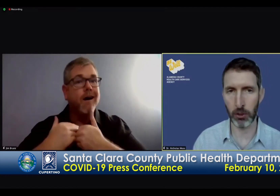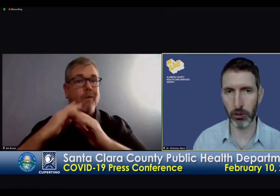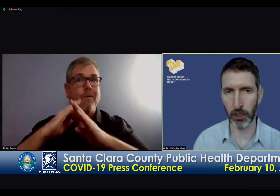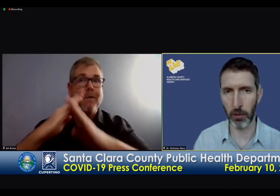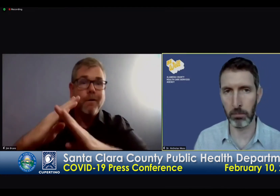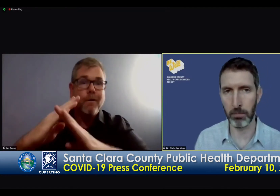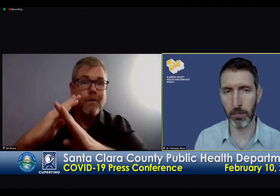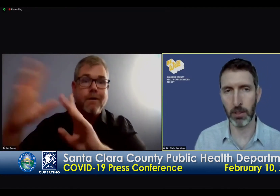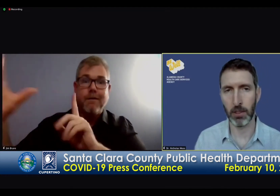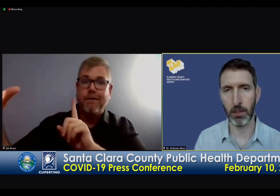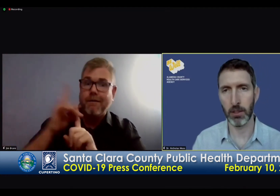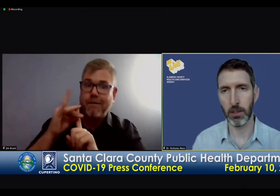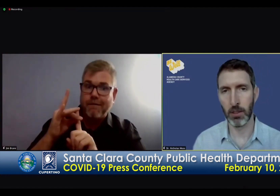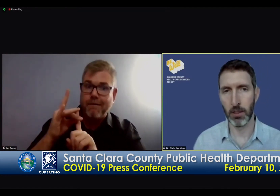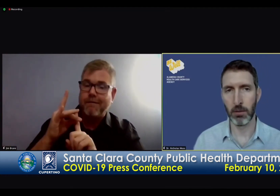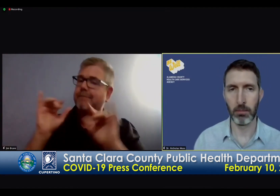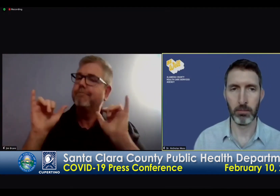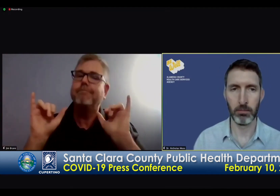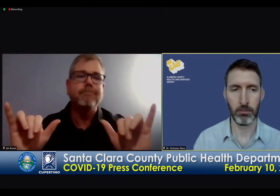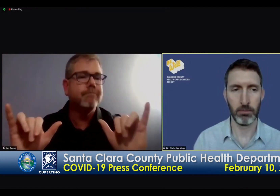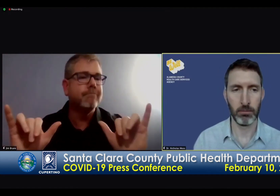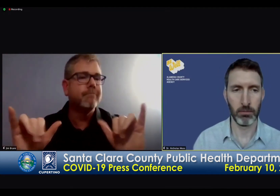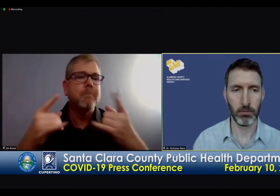about using them.